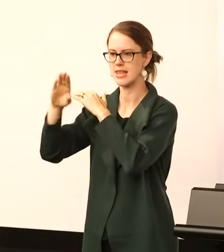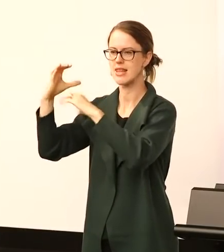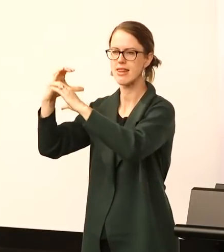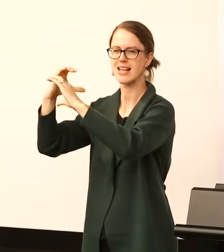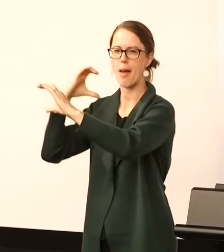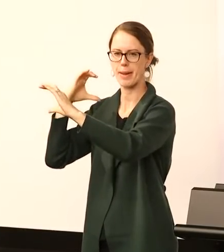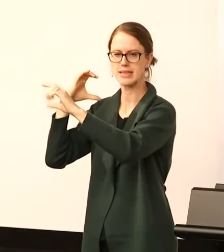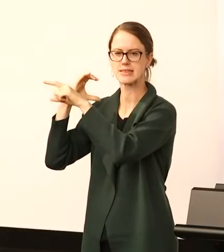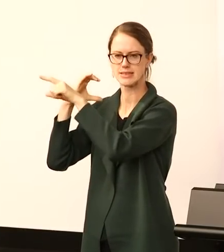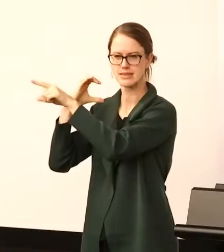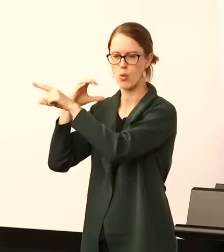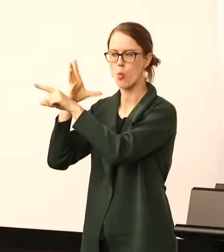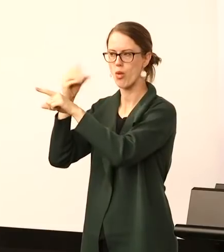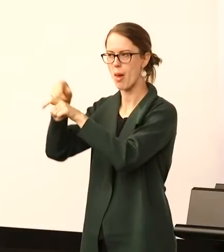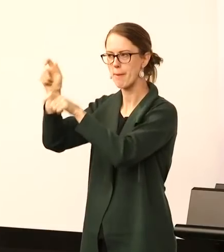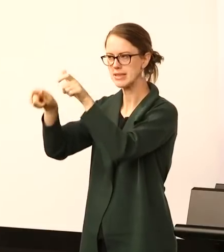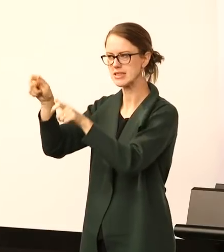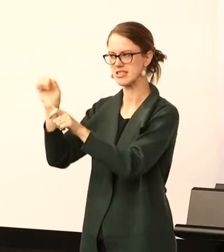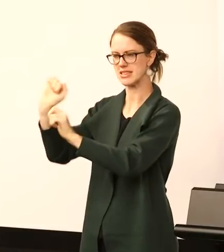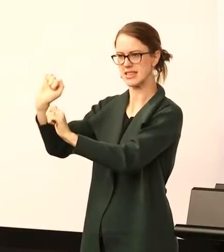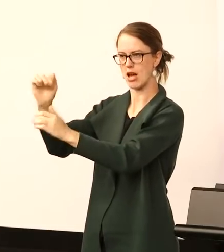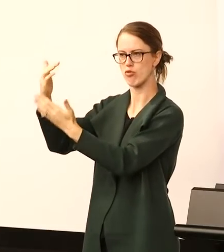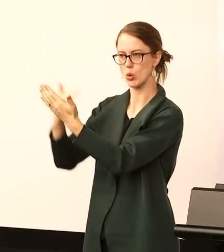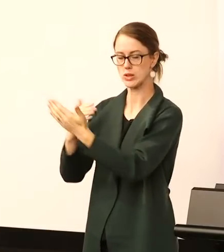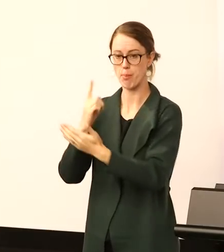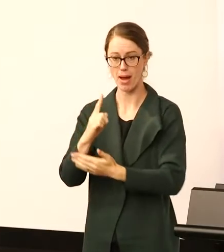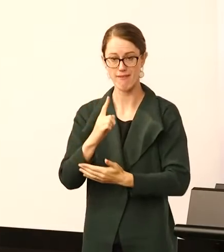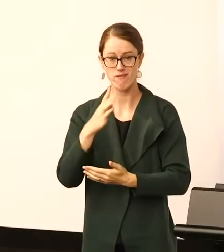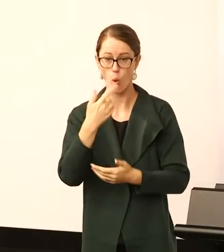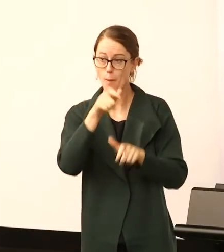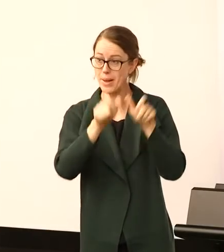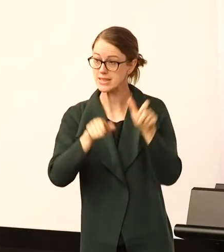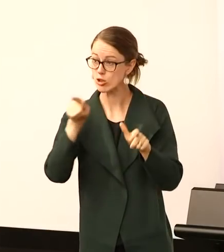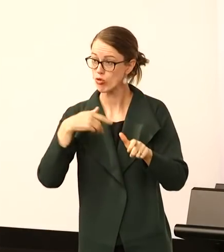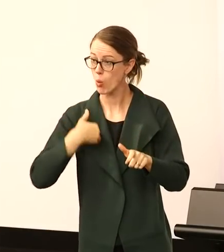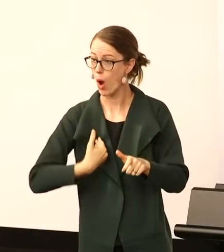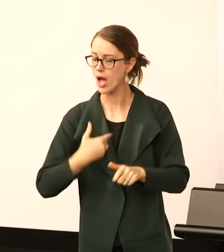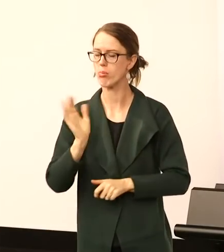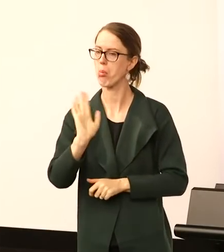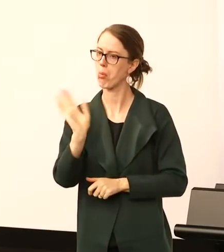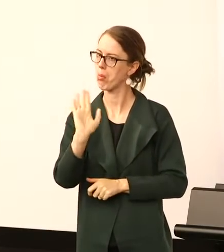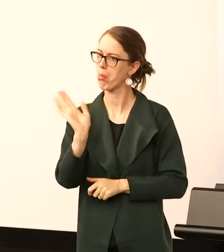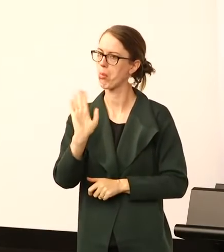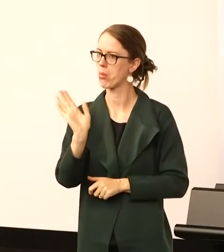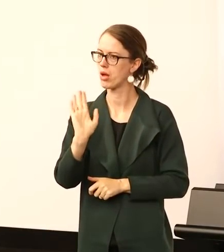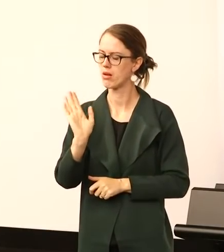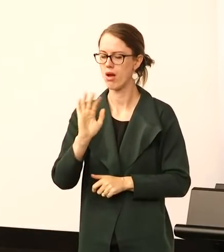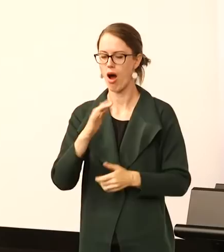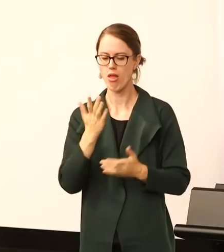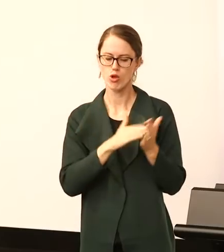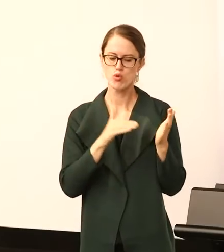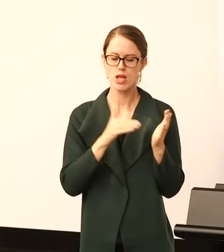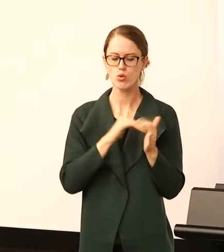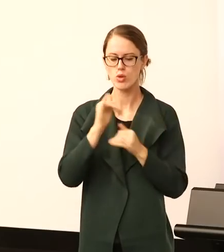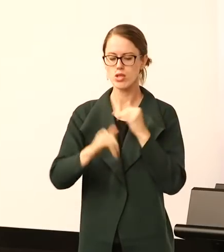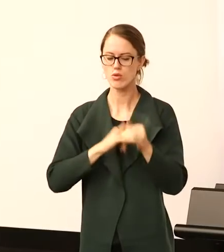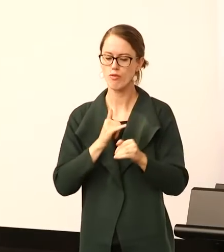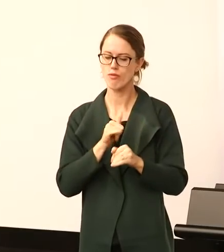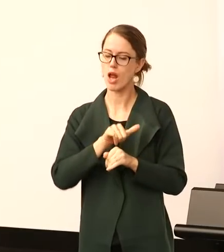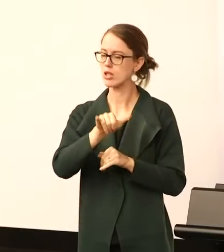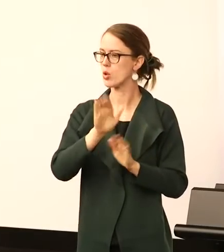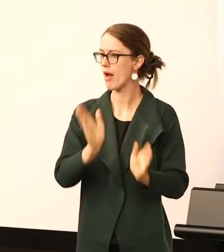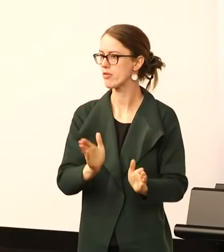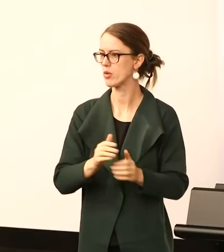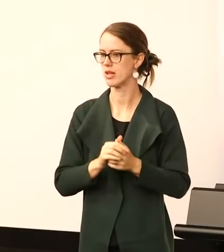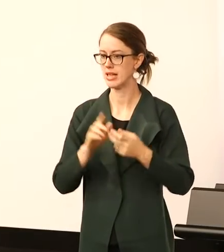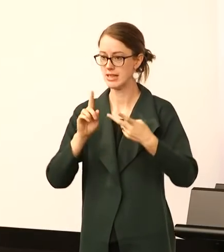cabin and dealing with passengers. So not required on flights either domestic or international.